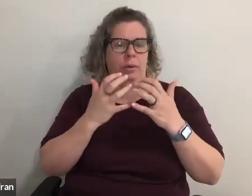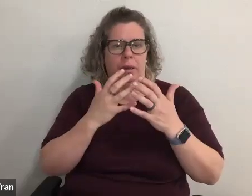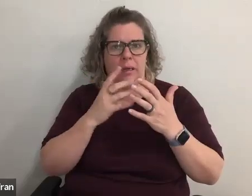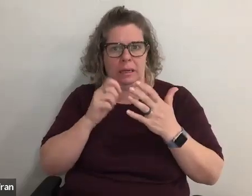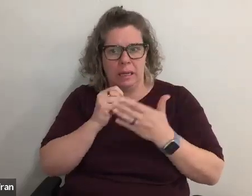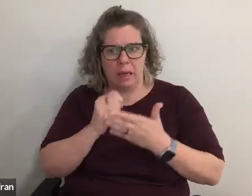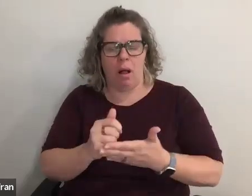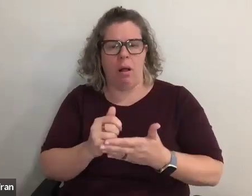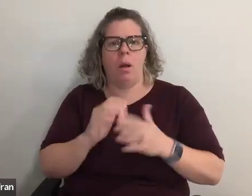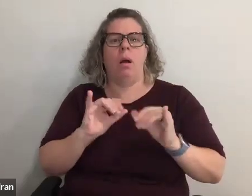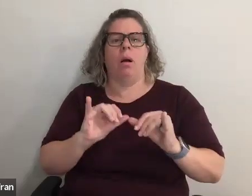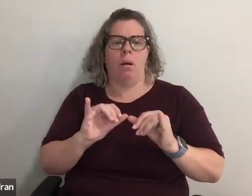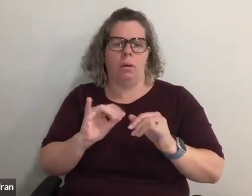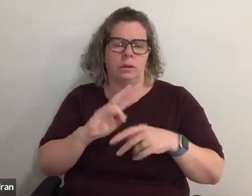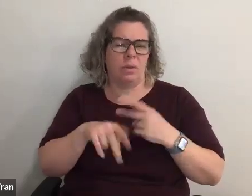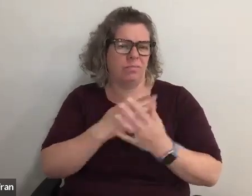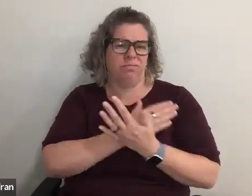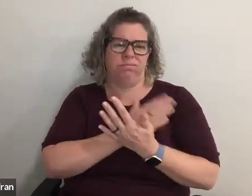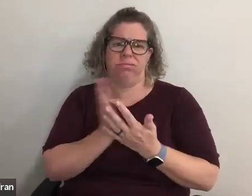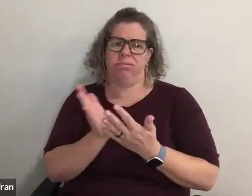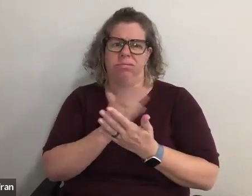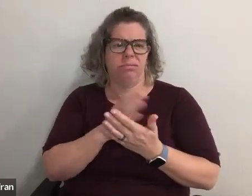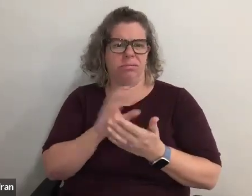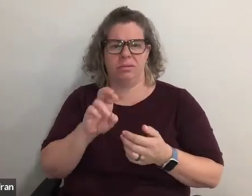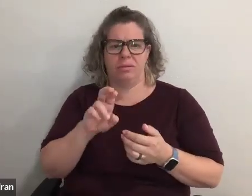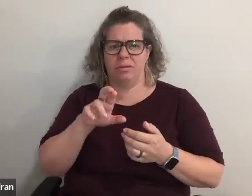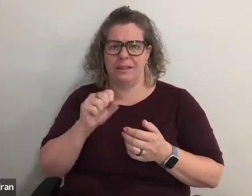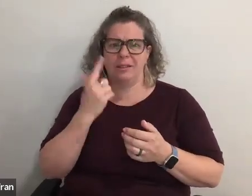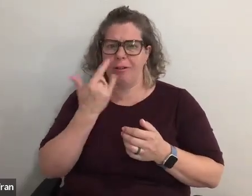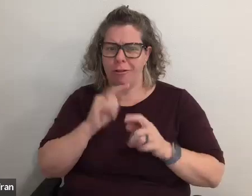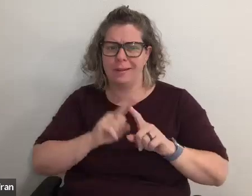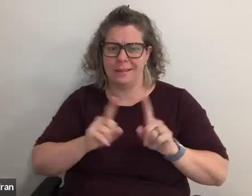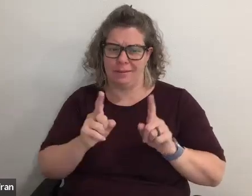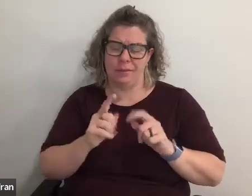idea of the wide array of types of crises that we respond to.